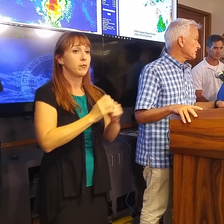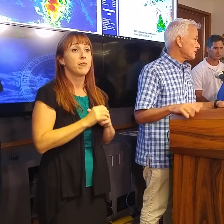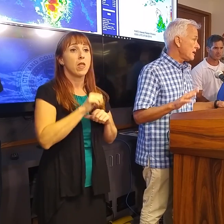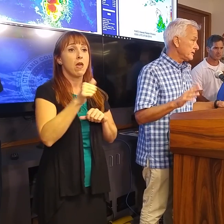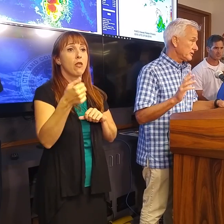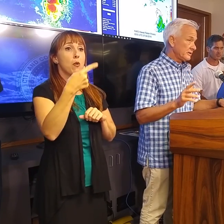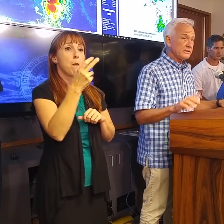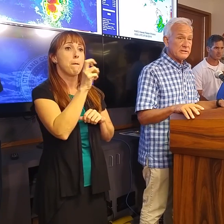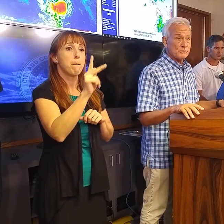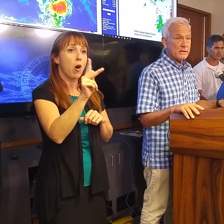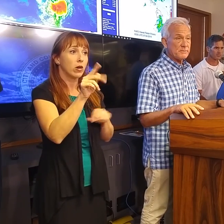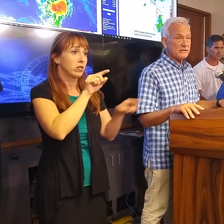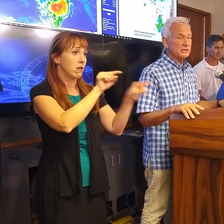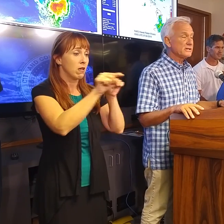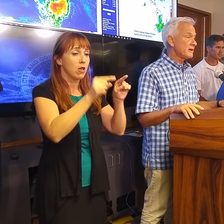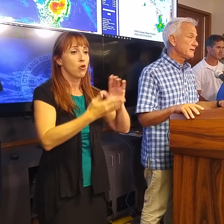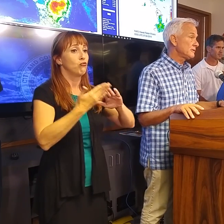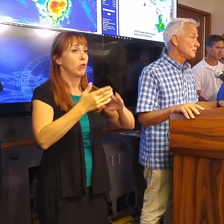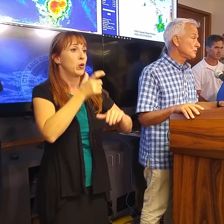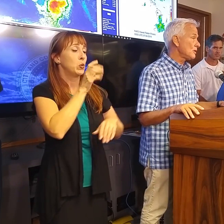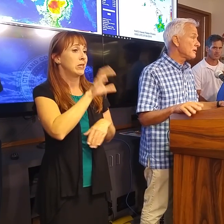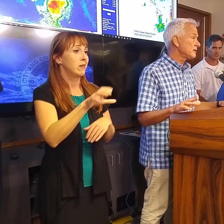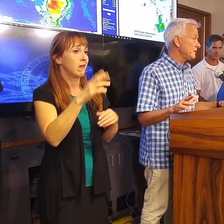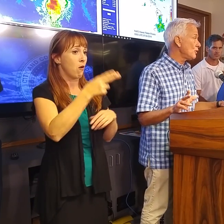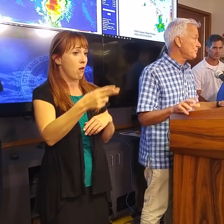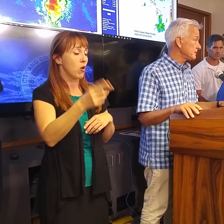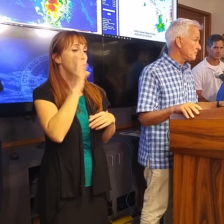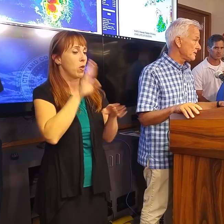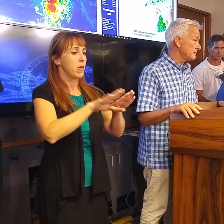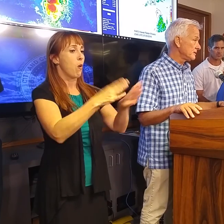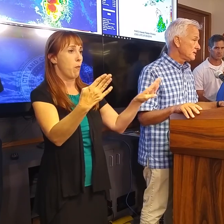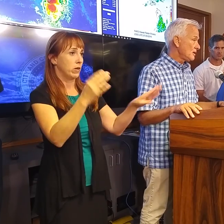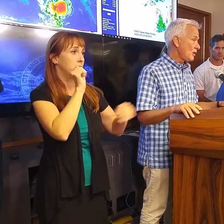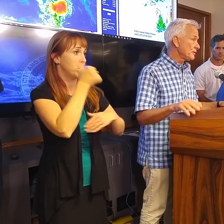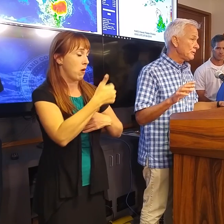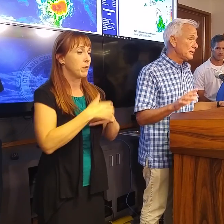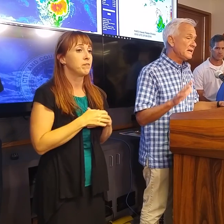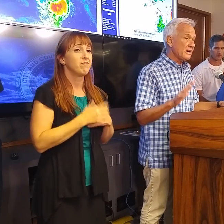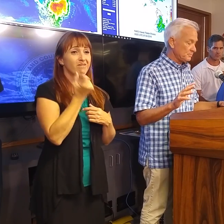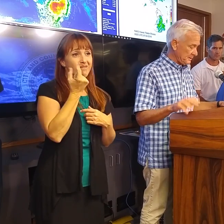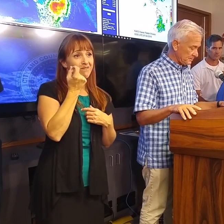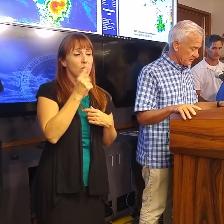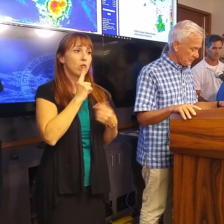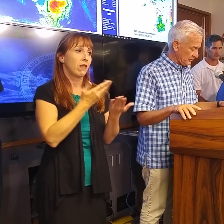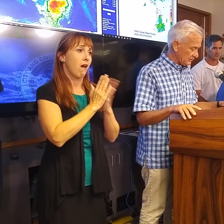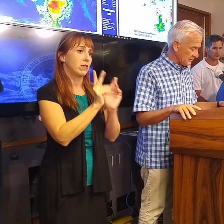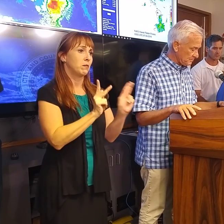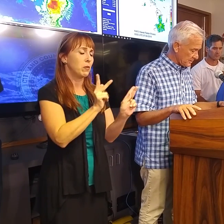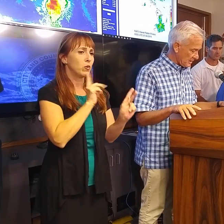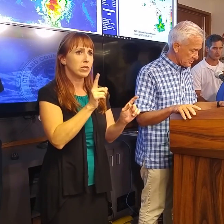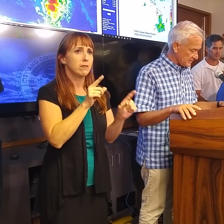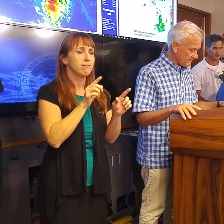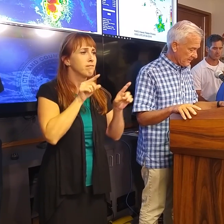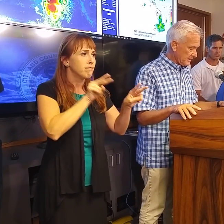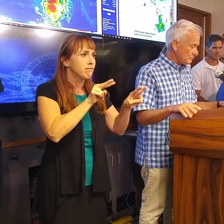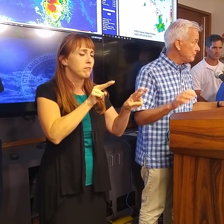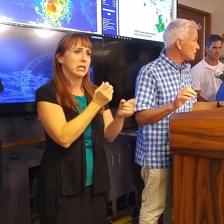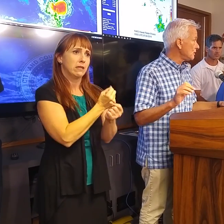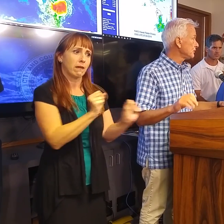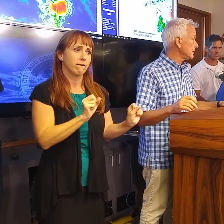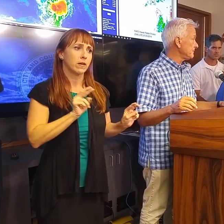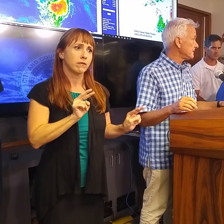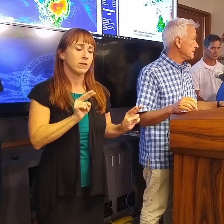parks that are run by the city and county of Honolulu are going to be open tomorrow, although we really ask people to use extreme precaution.